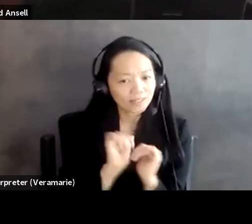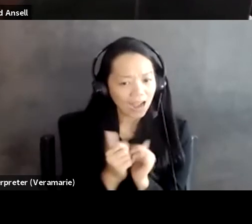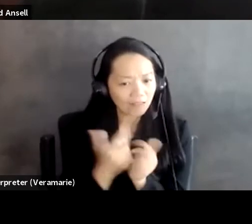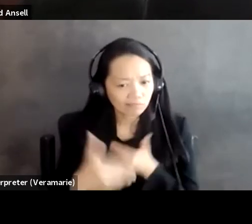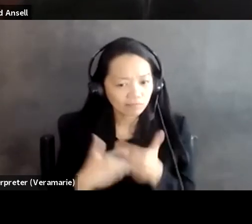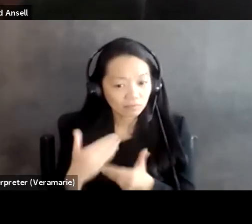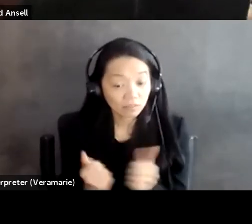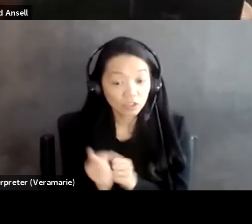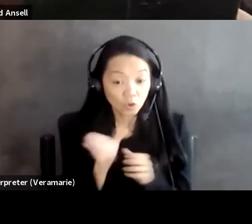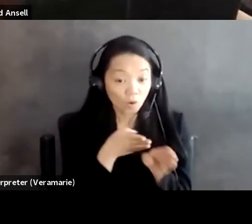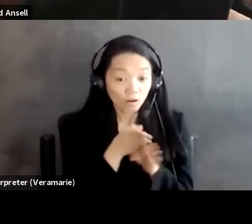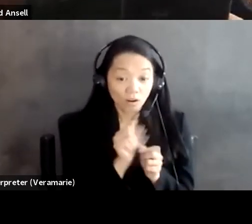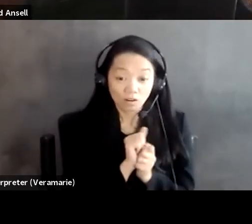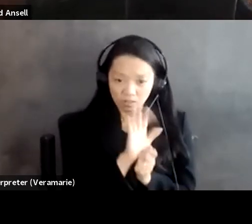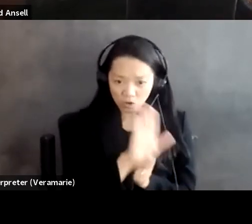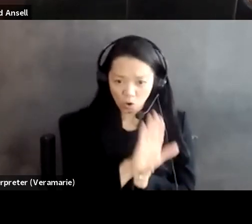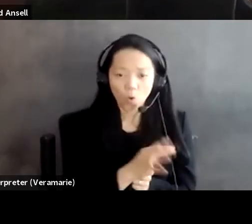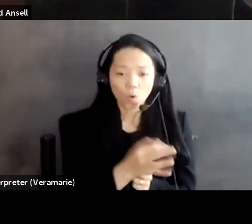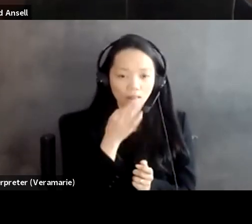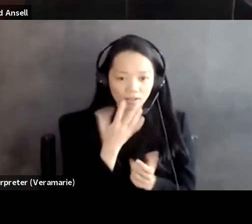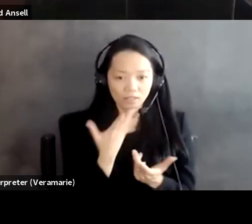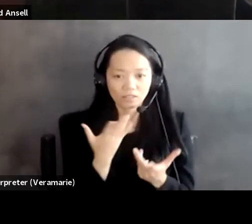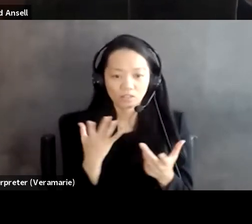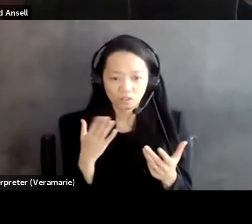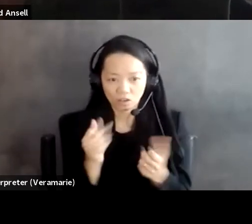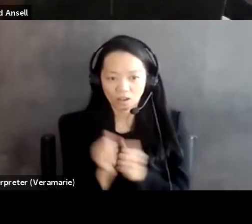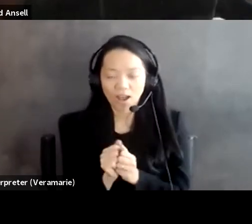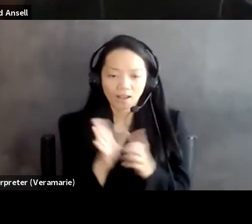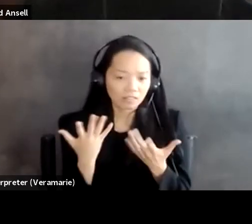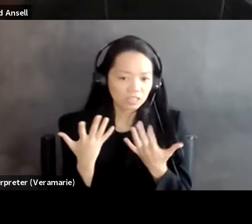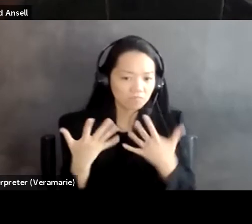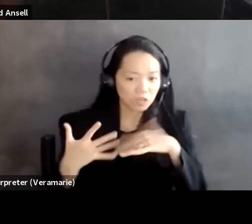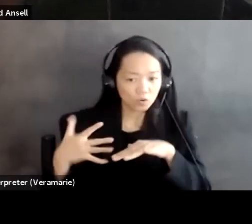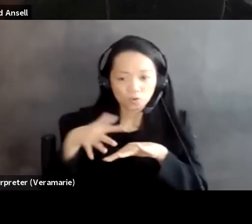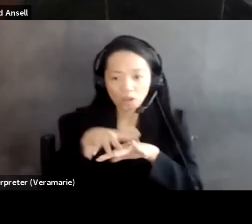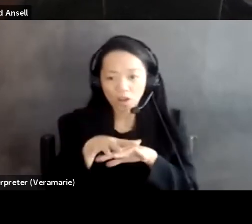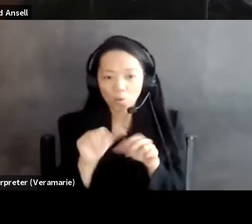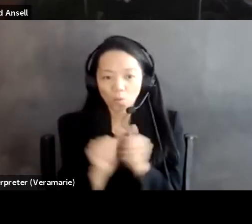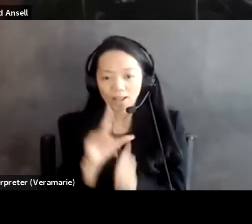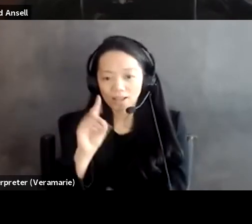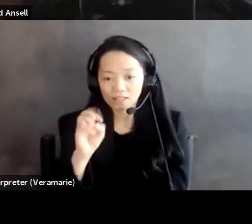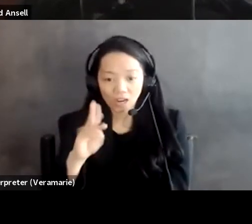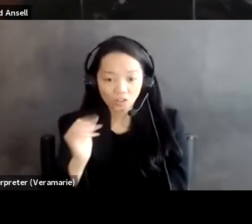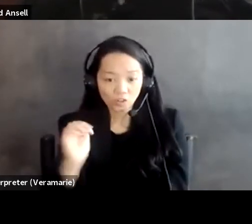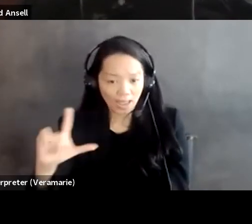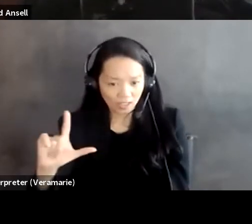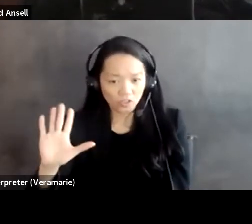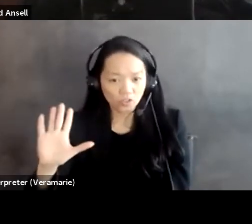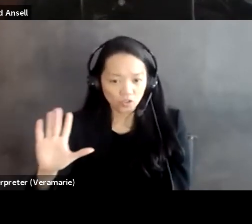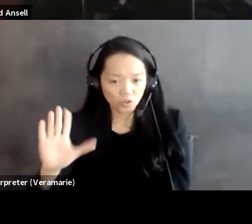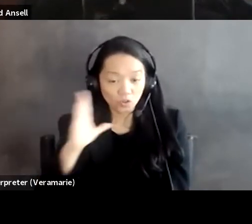your area also has crossed with Dr. Ansel's. I believe there's a